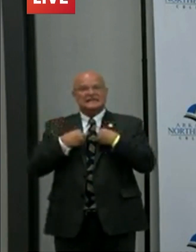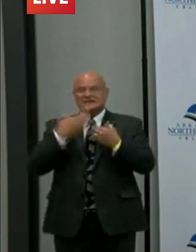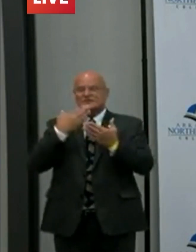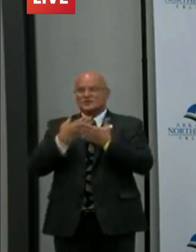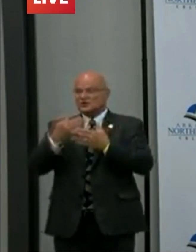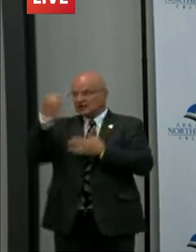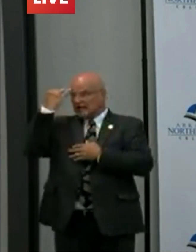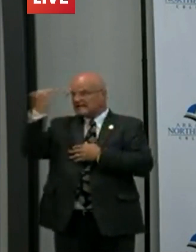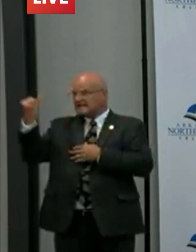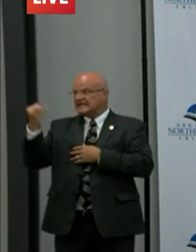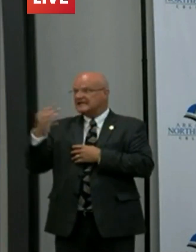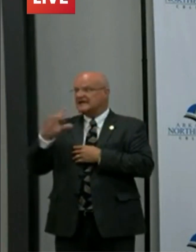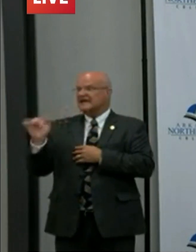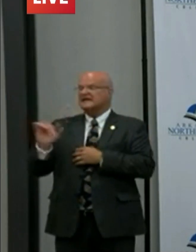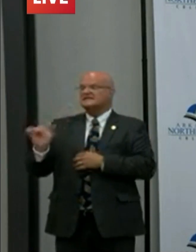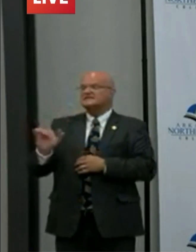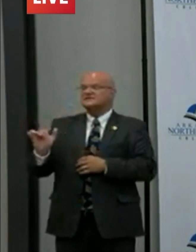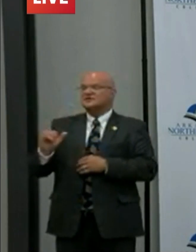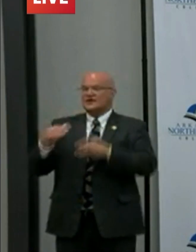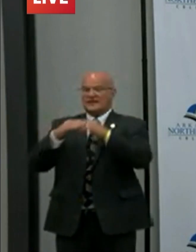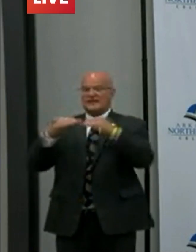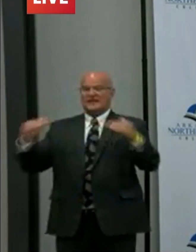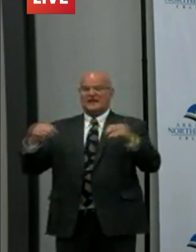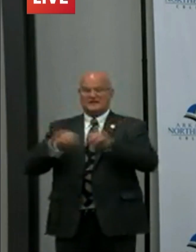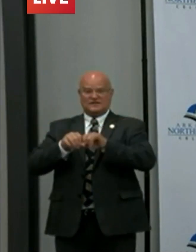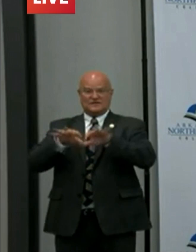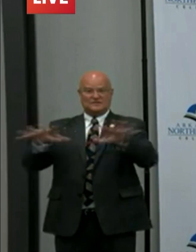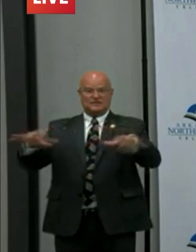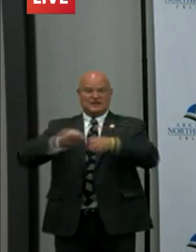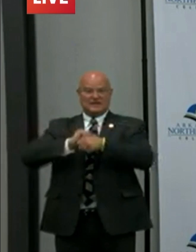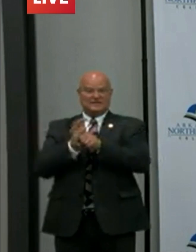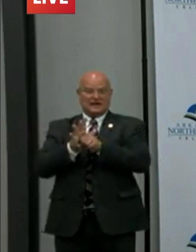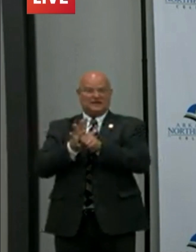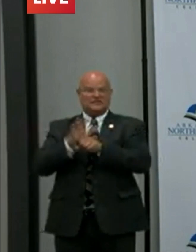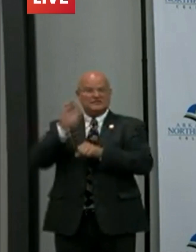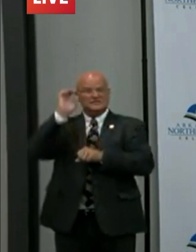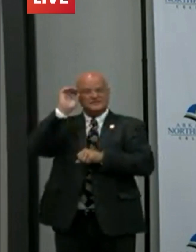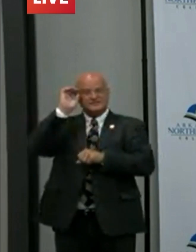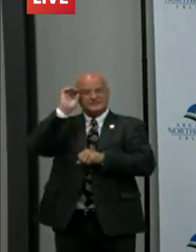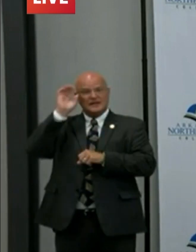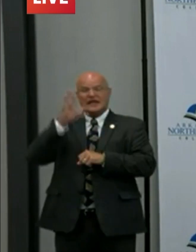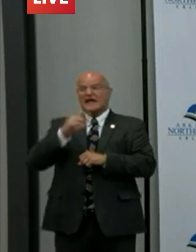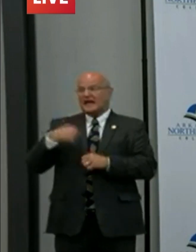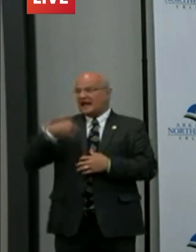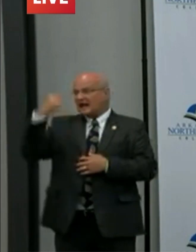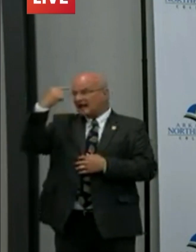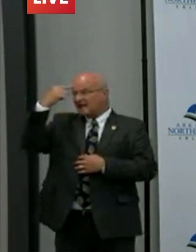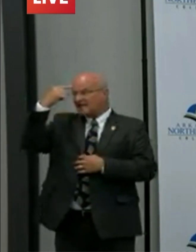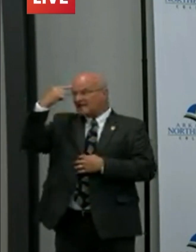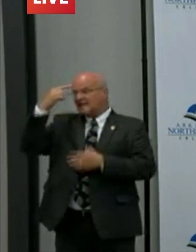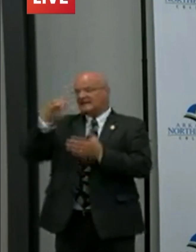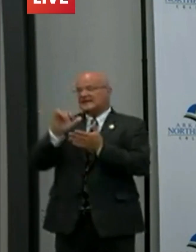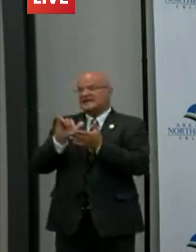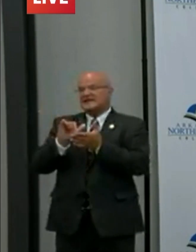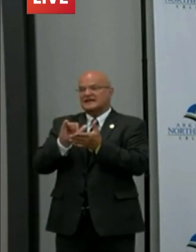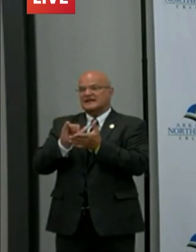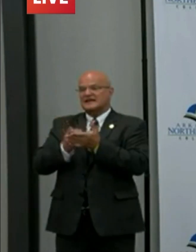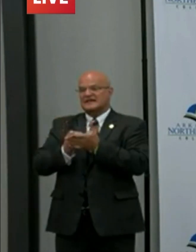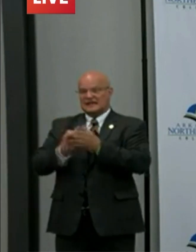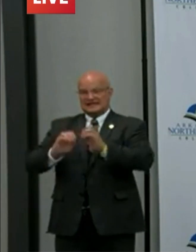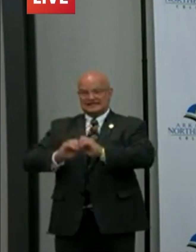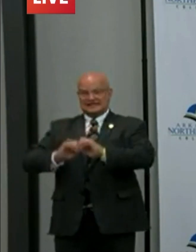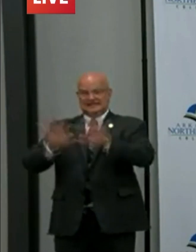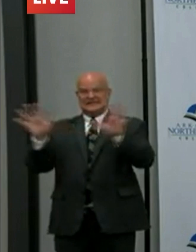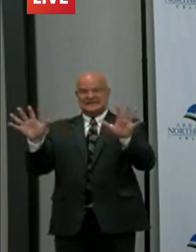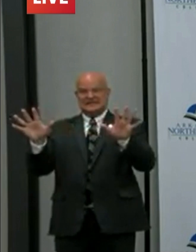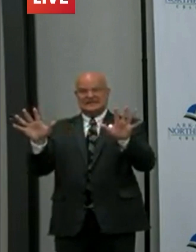good idea as to the level of the spread of the virus. And I think that it's